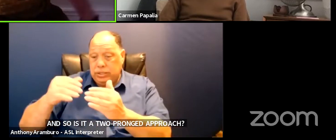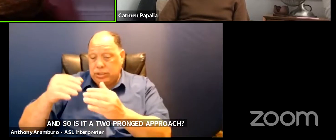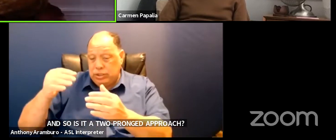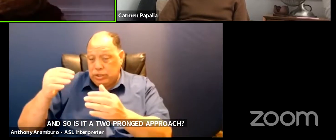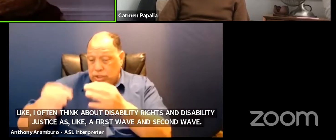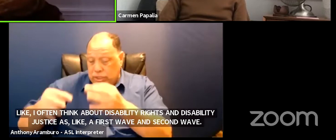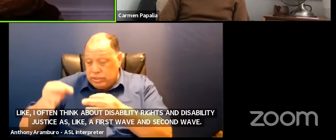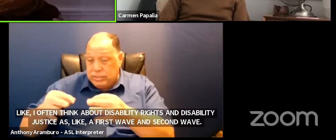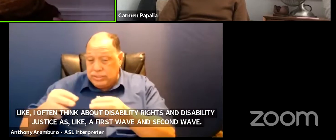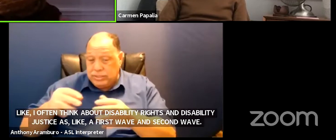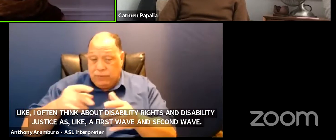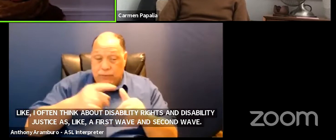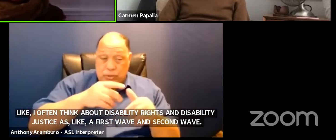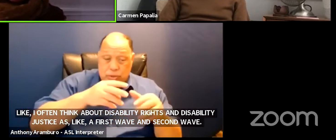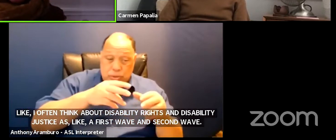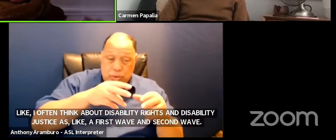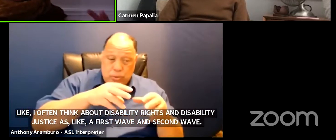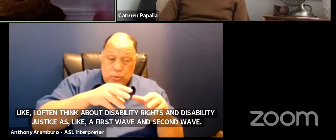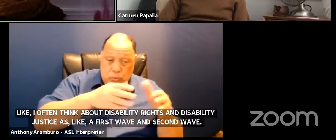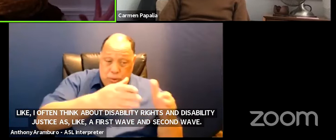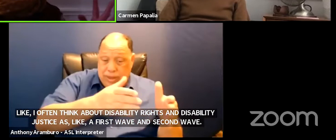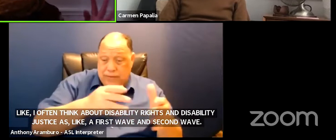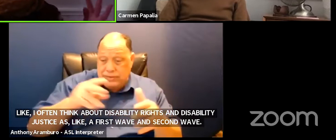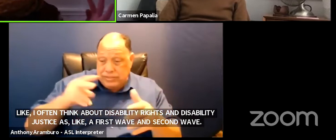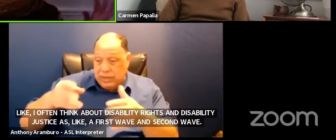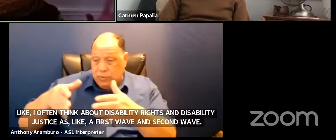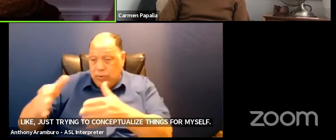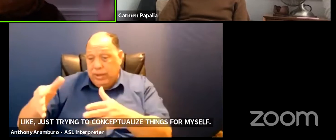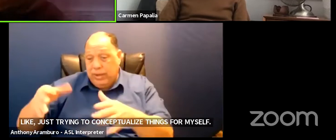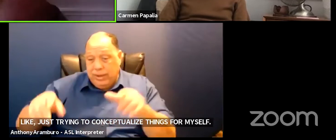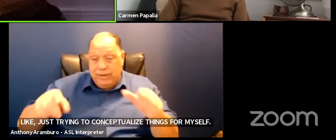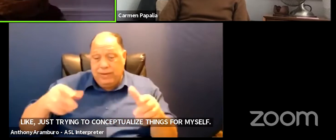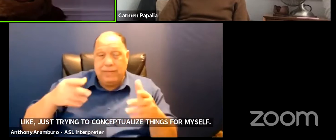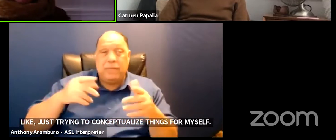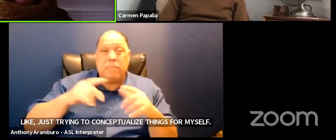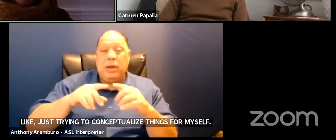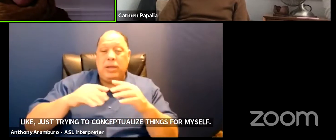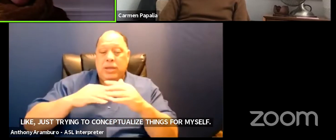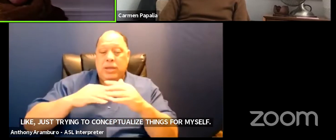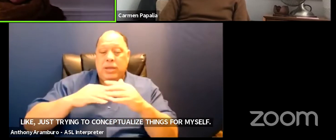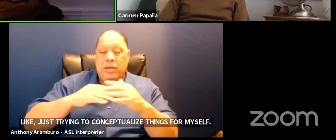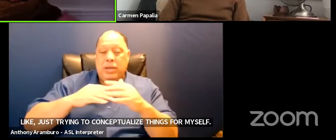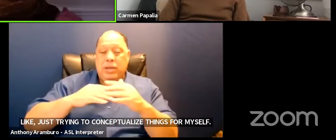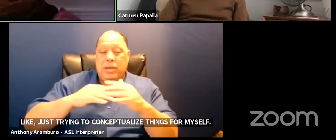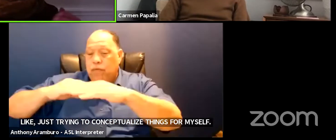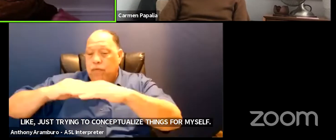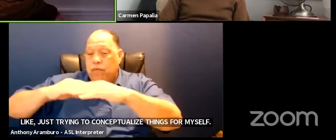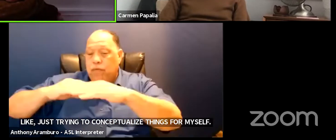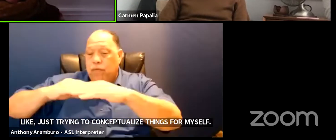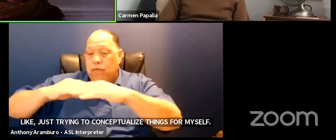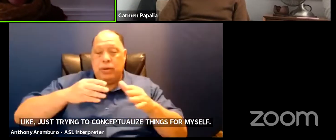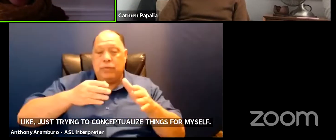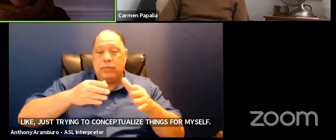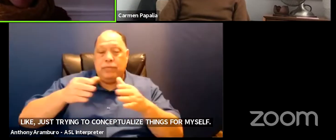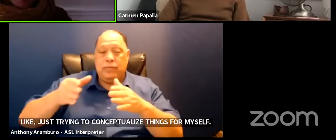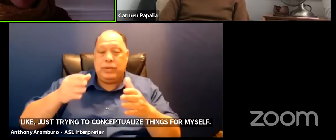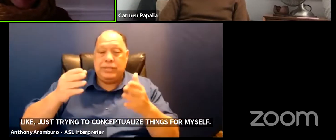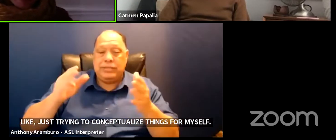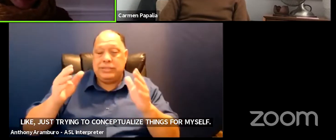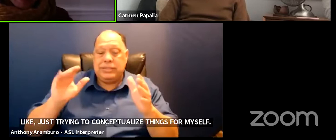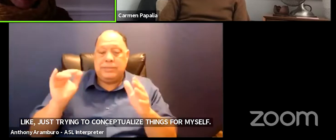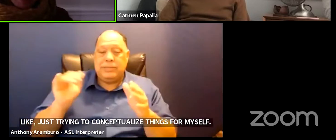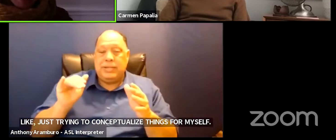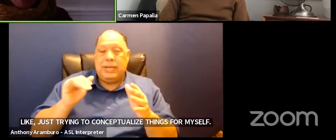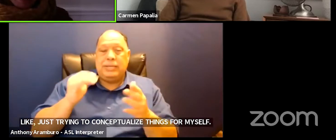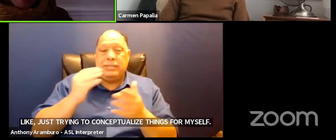to conceptualize things for myself, but we have a bit of an overlapping of waves, it seems. And like, in some ways